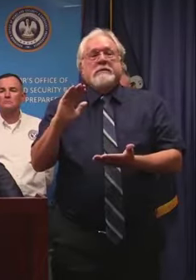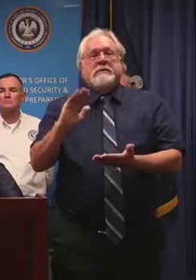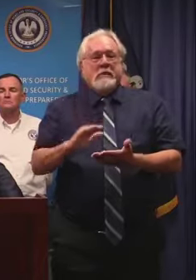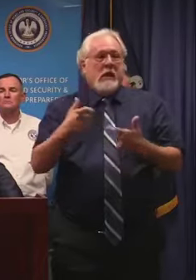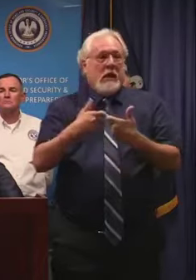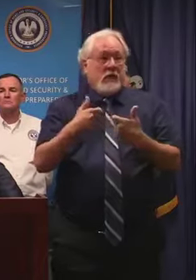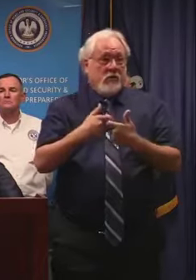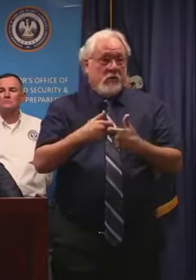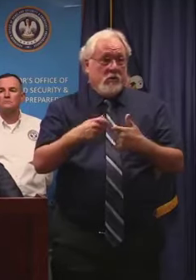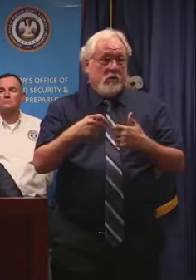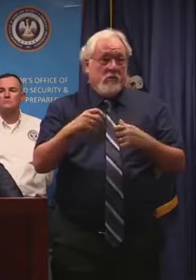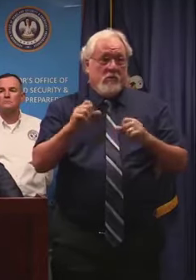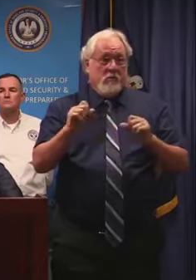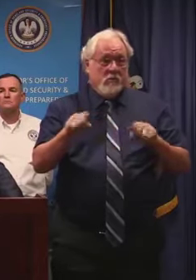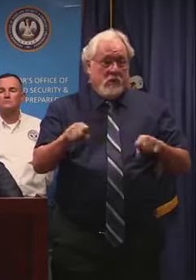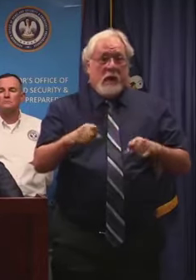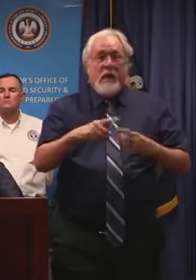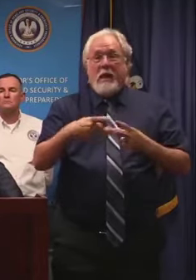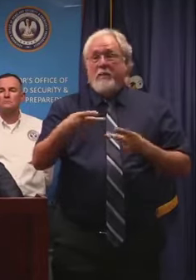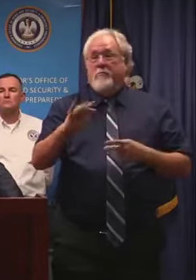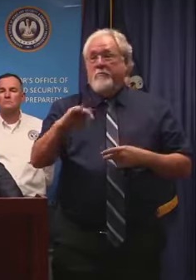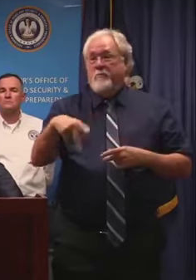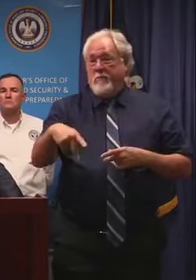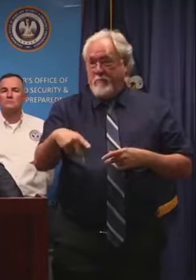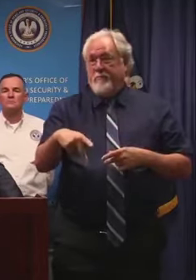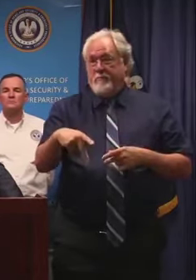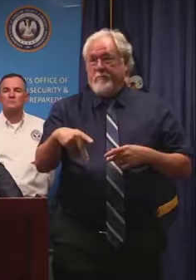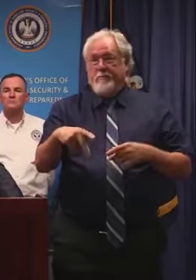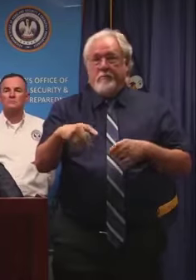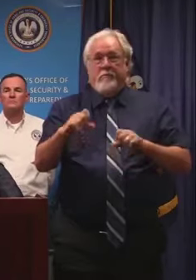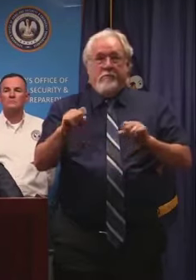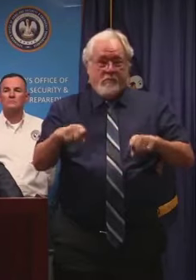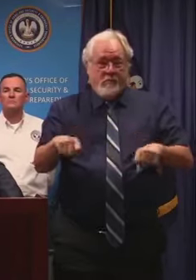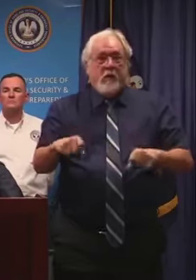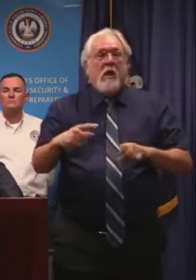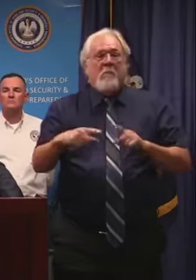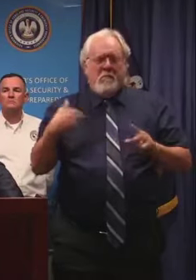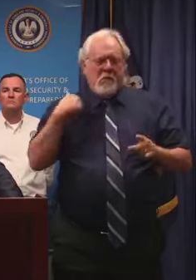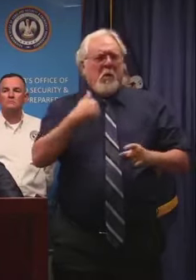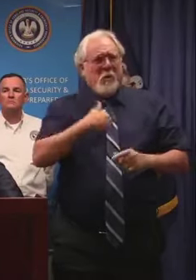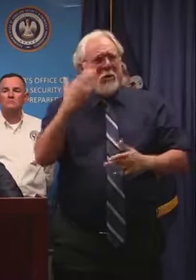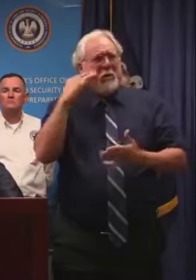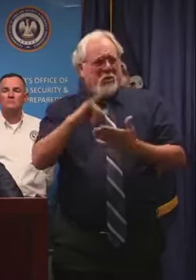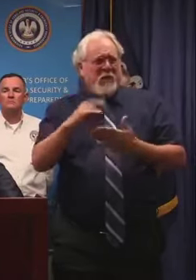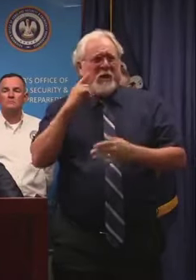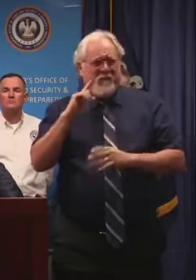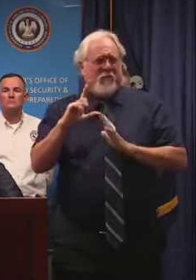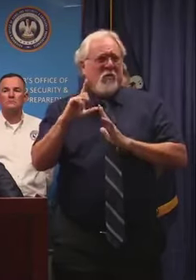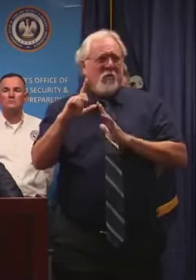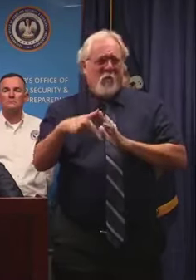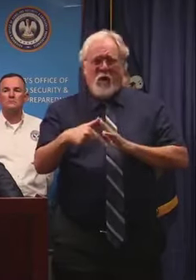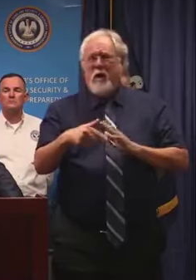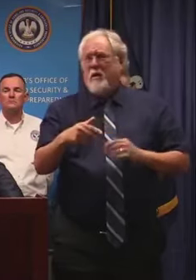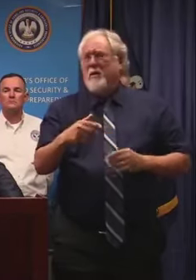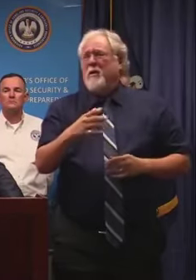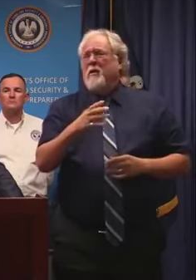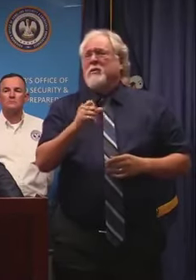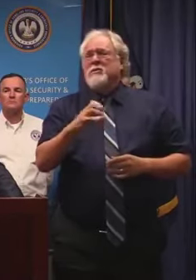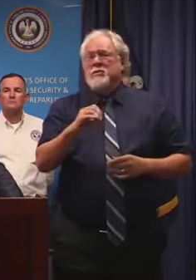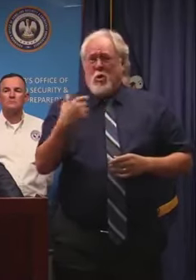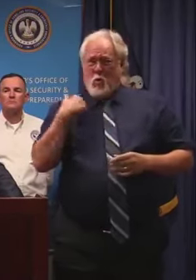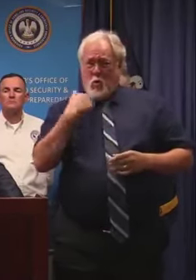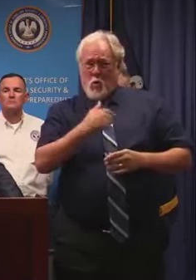electrical generation capacity and pump capacity. But we've known that for a number of days now.